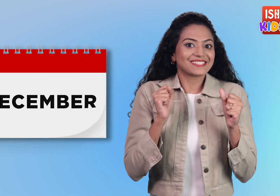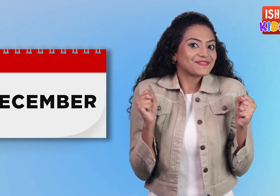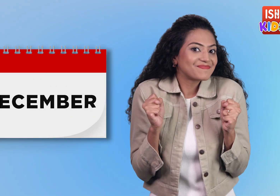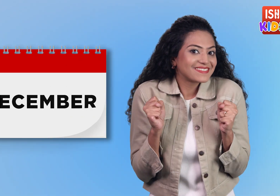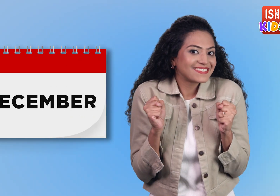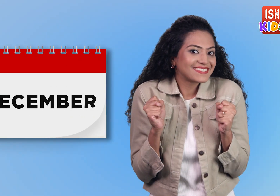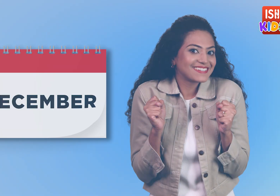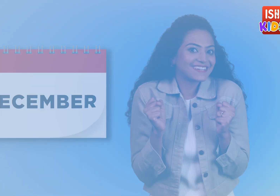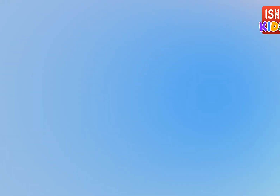December.